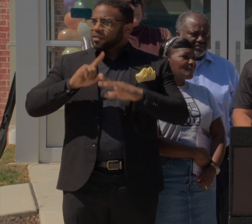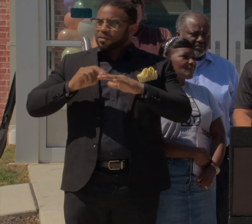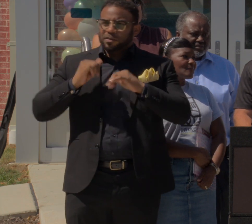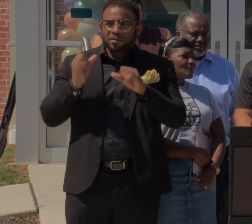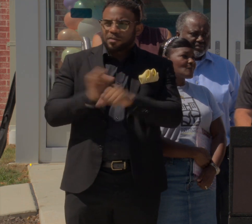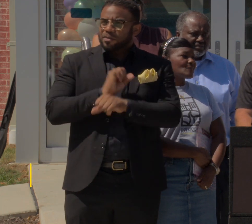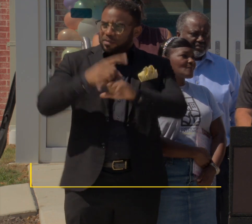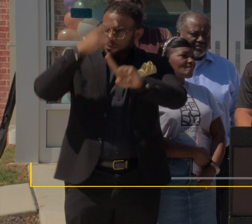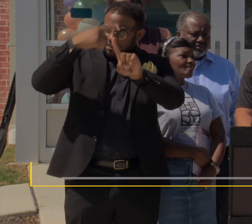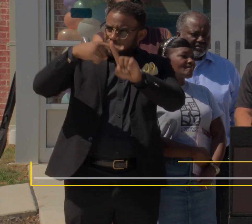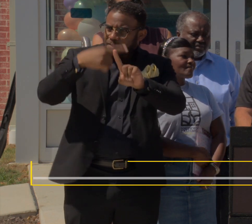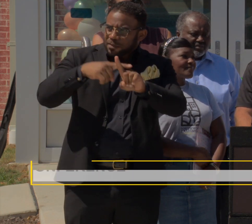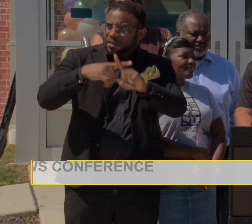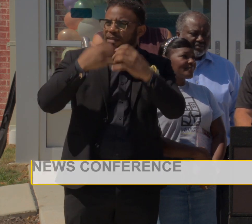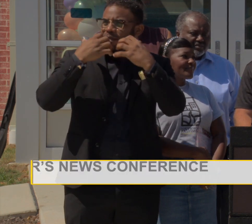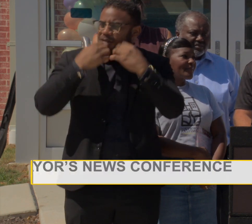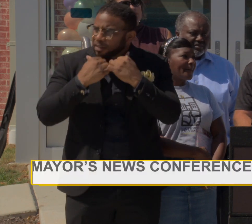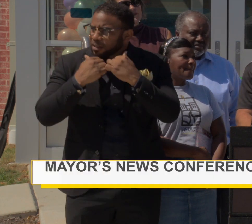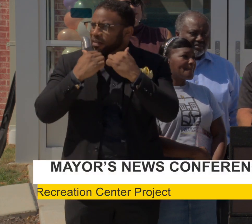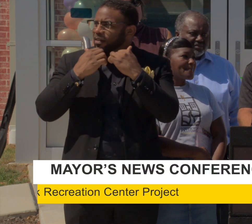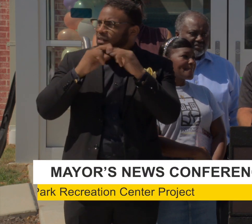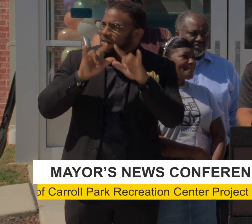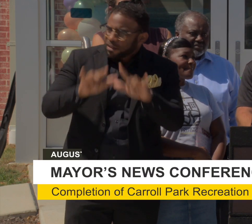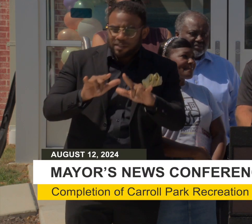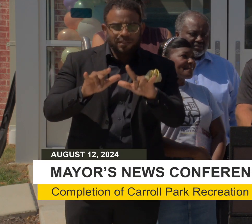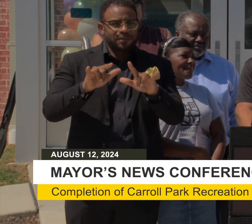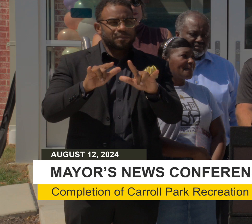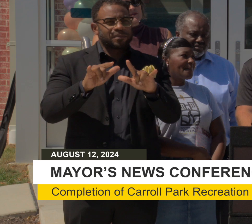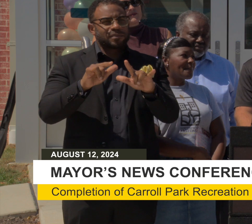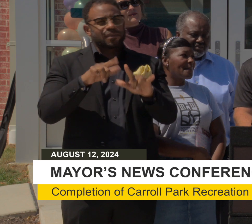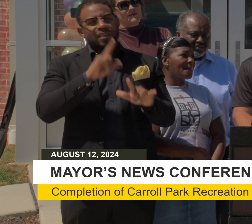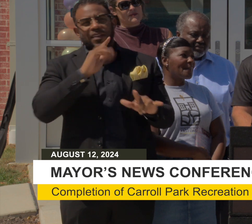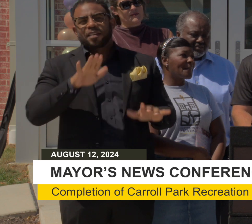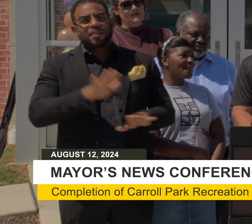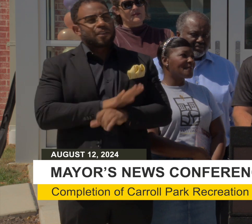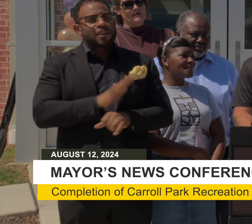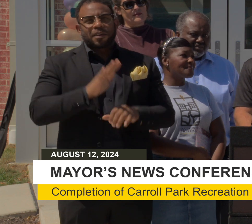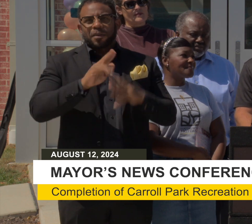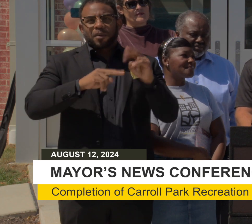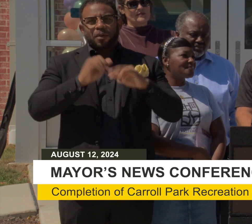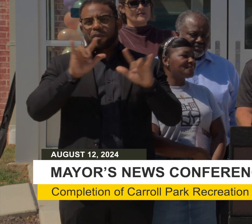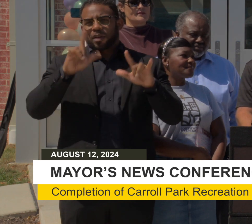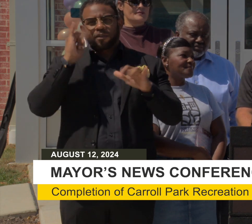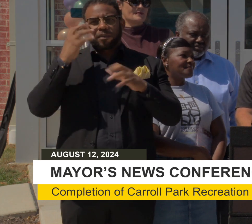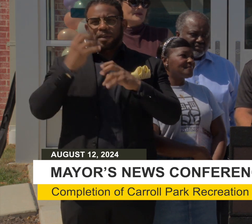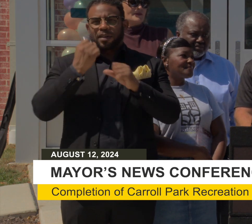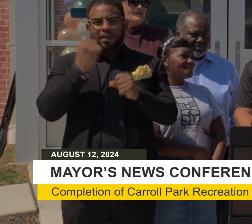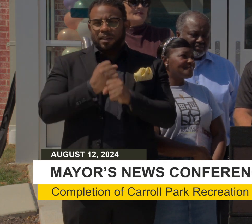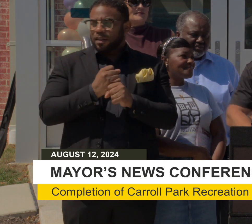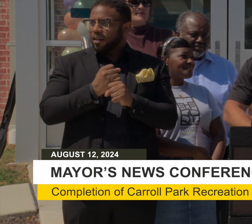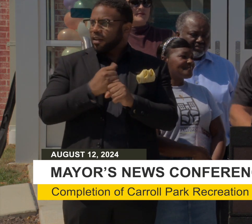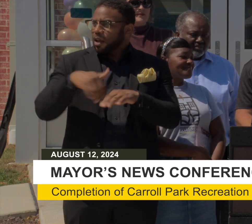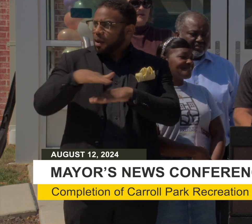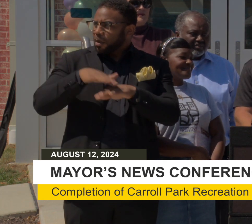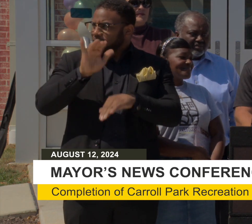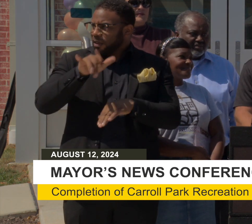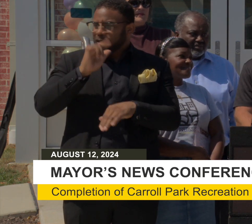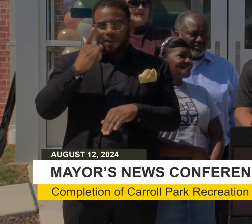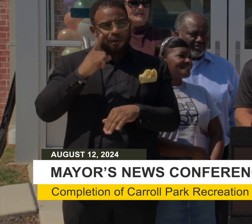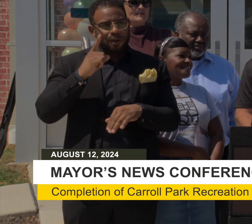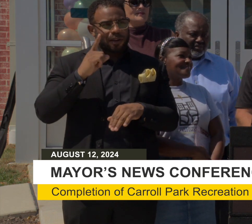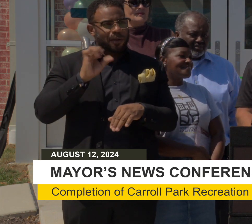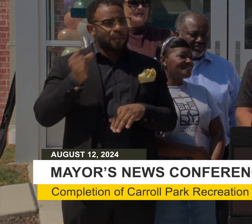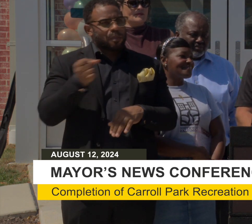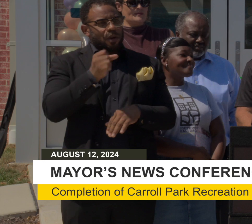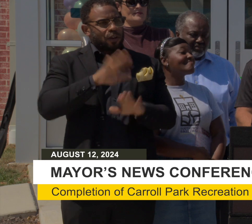relentlessly positive, she's caring, she's compassionate, and she has filled our building with love for years. And above all, she's always put